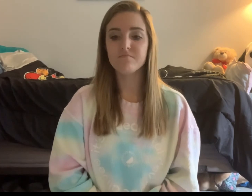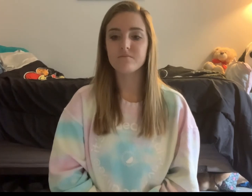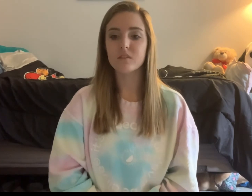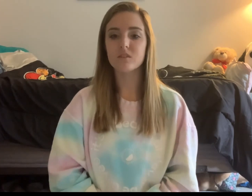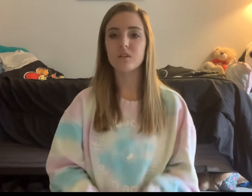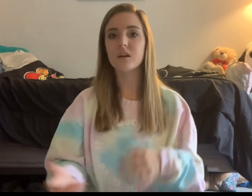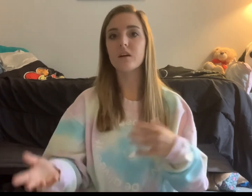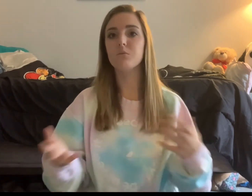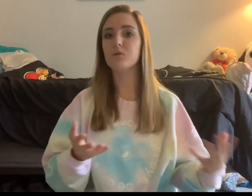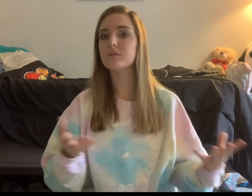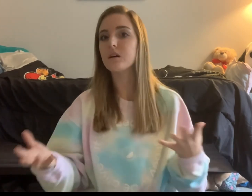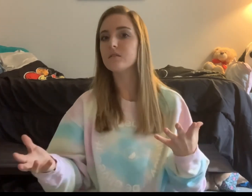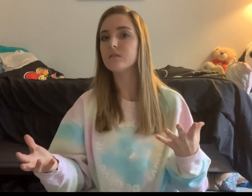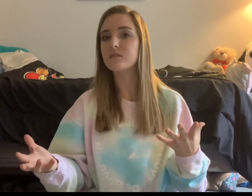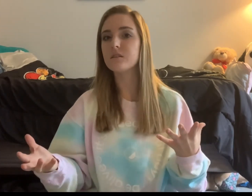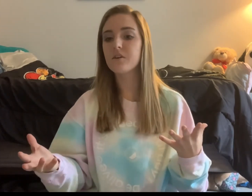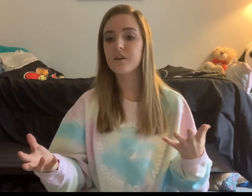So that's kind of both sides of the scenario.